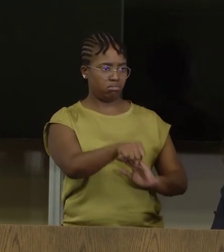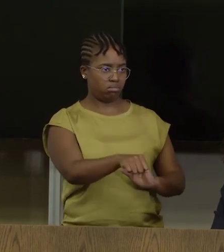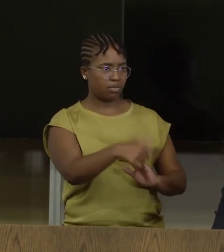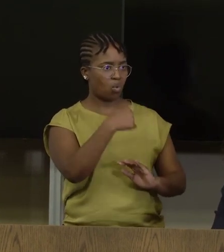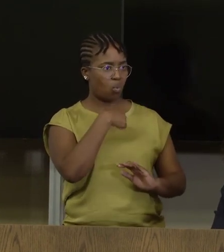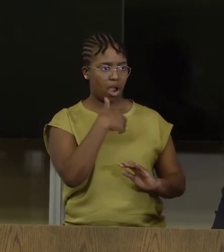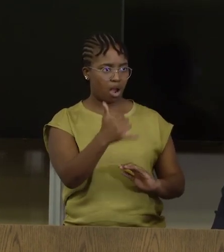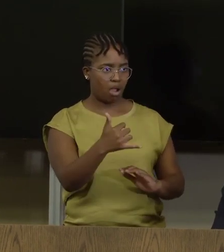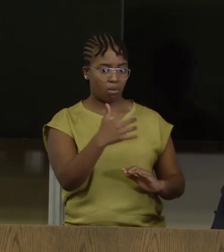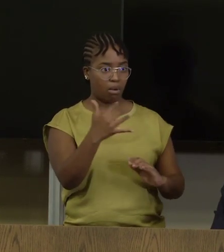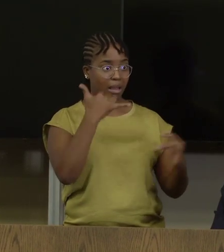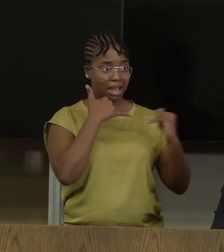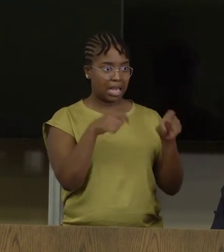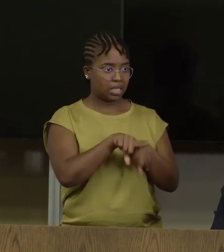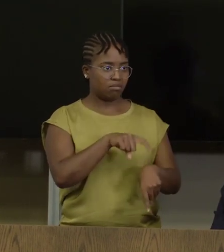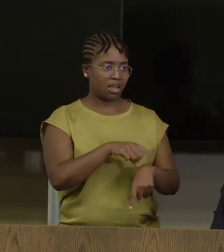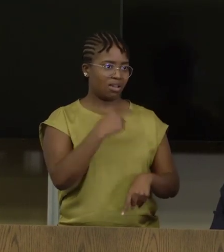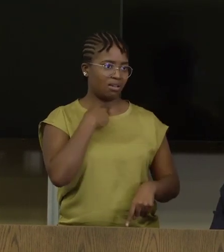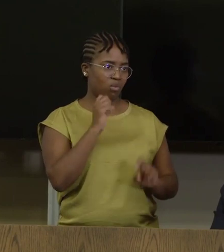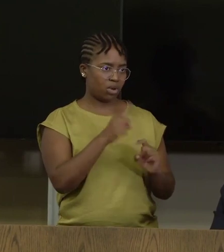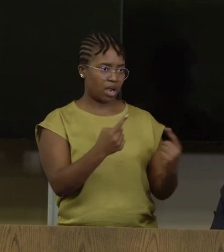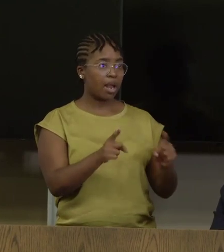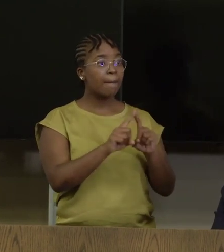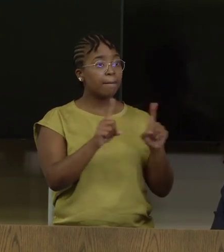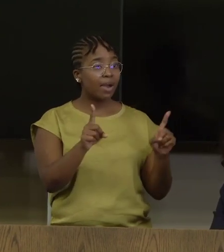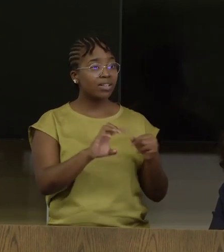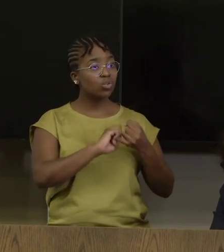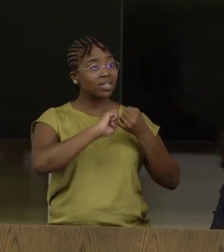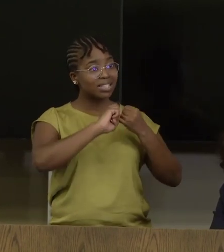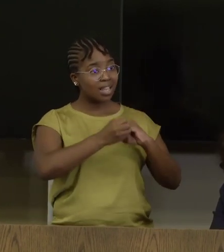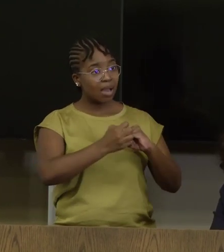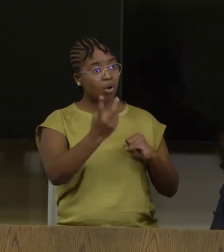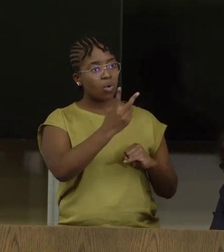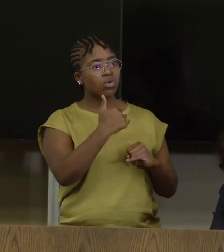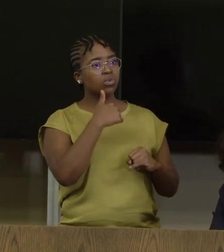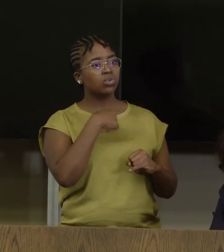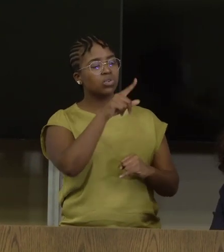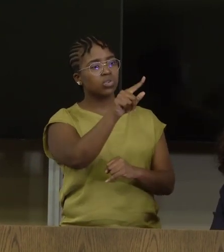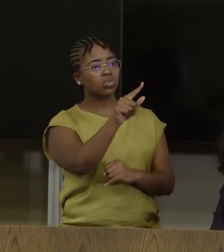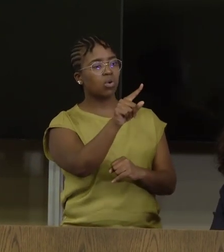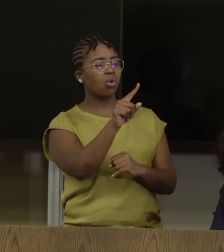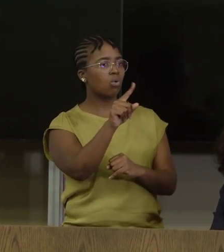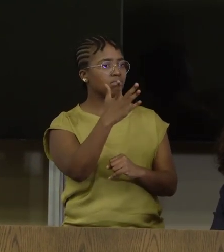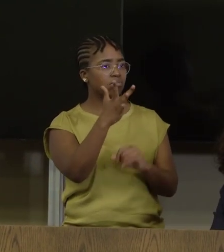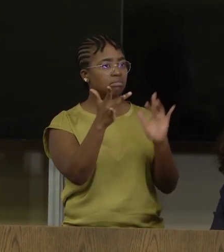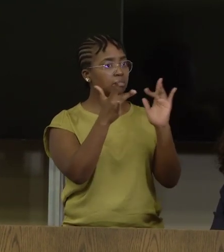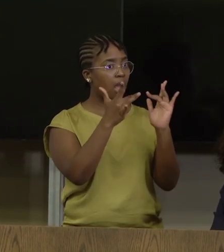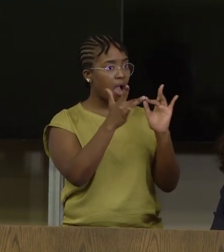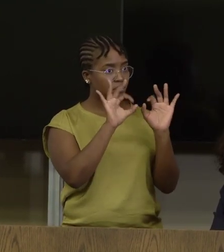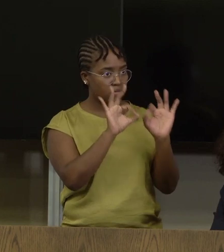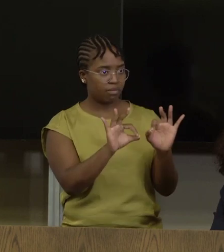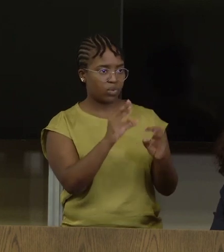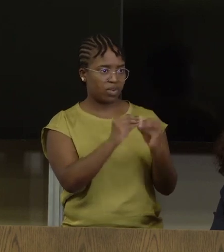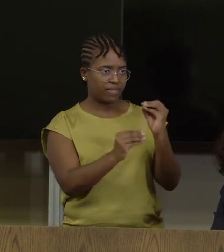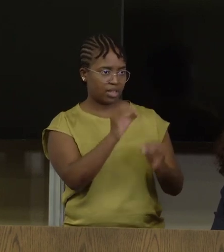to high volumes. We will also be in touch with the Minister of Telecommunications to give us more lines for that. But